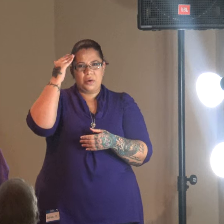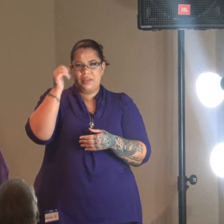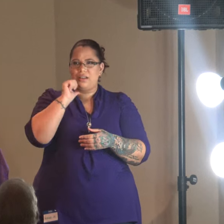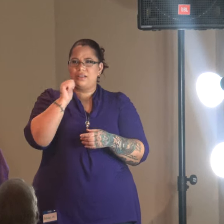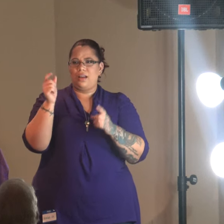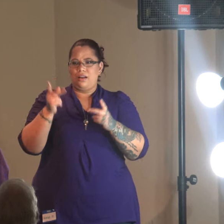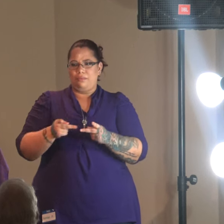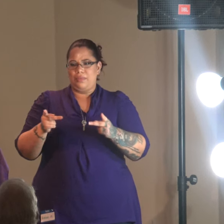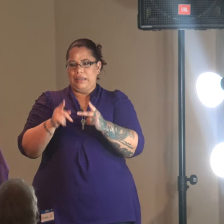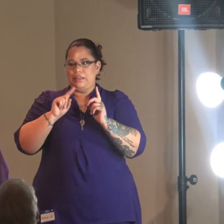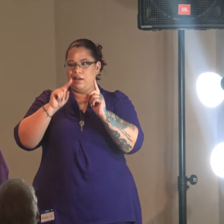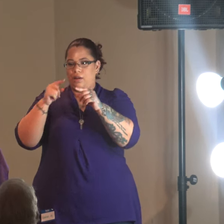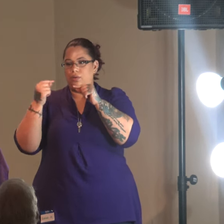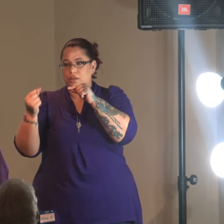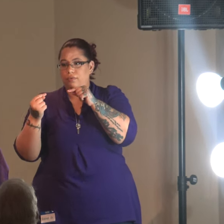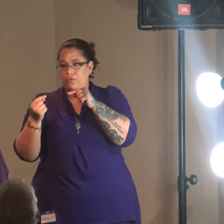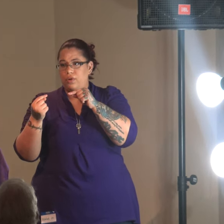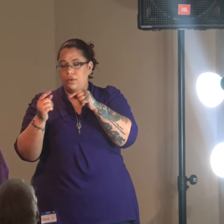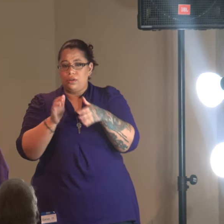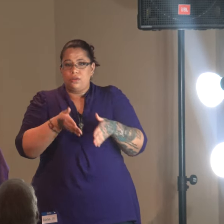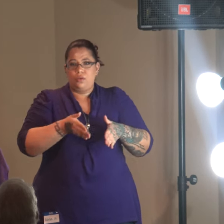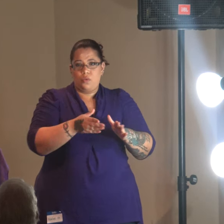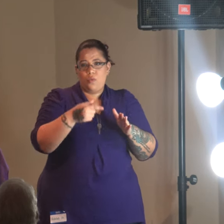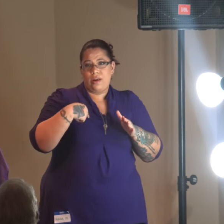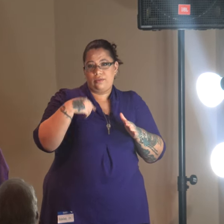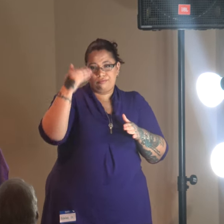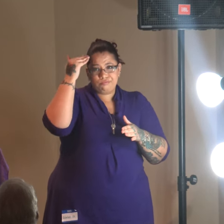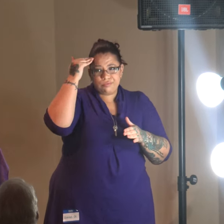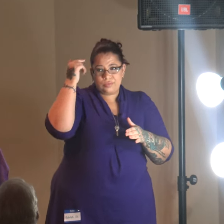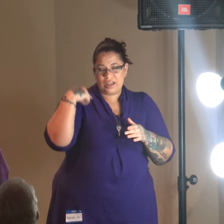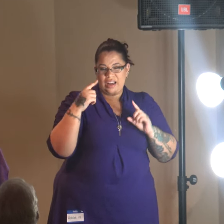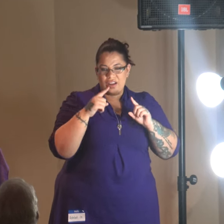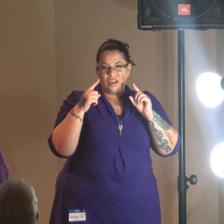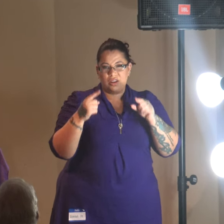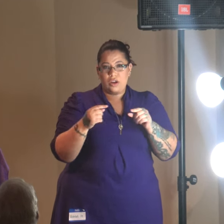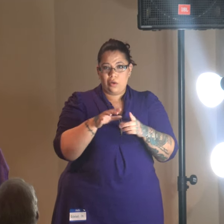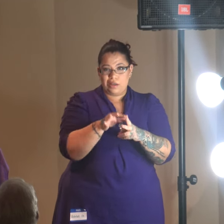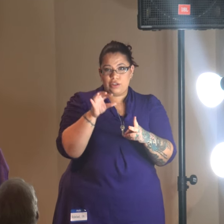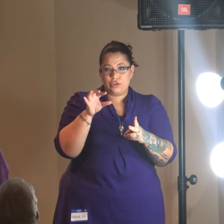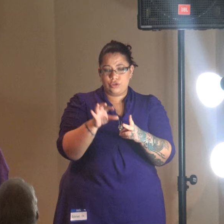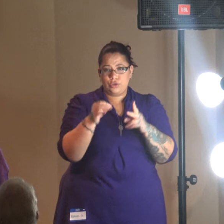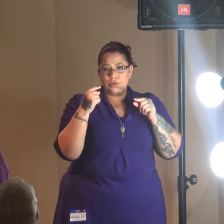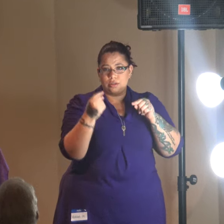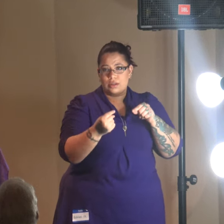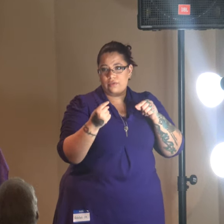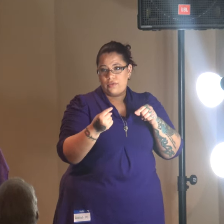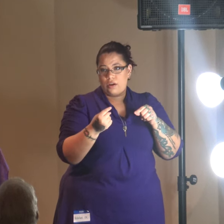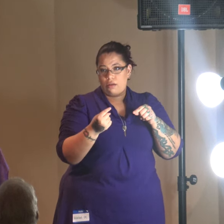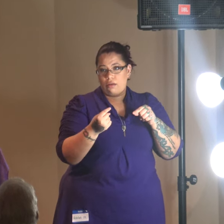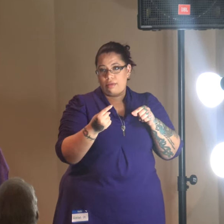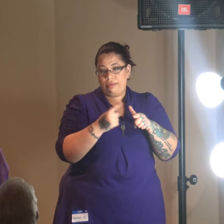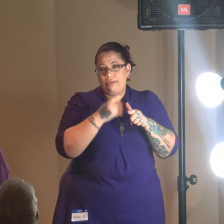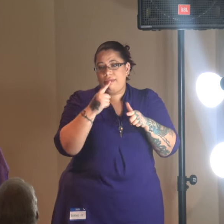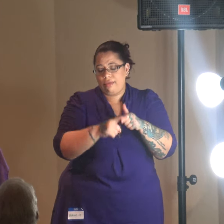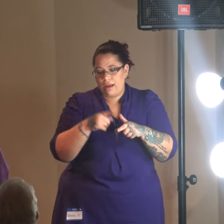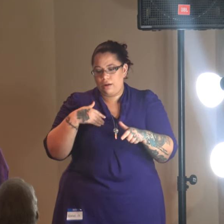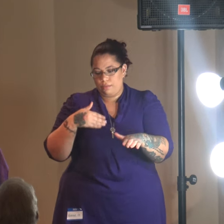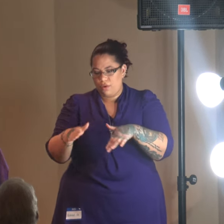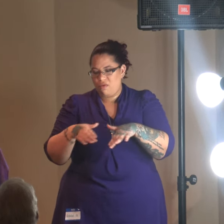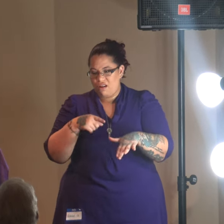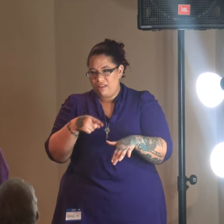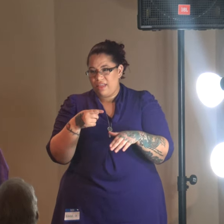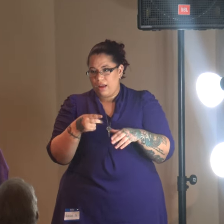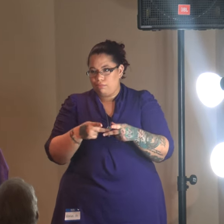suffer. There is a way of consciousness that I can choose to suffer, and then I will be walking in that place called hell. But the moment that I start